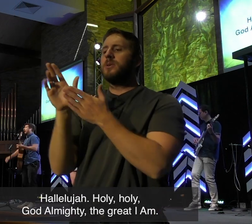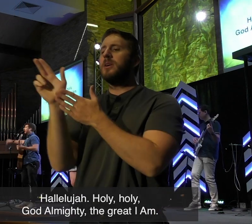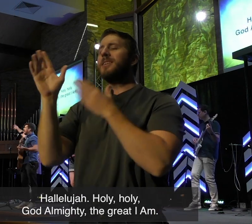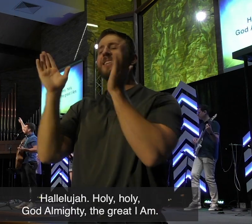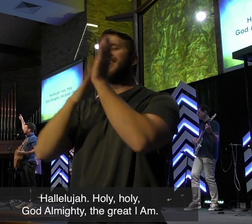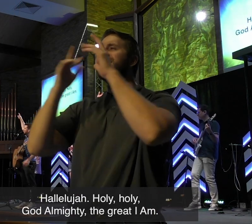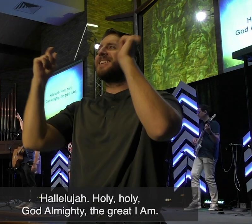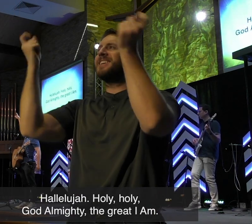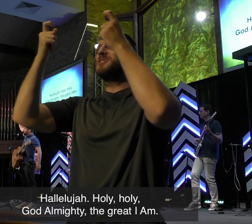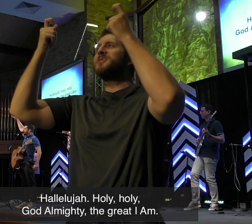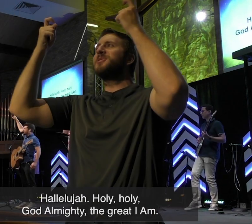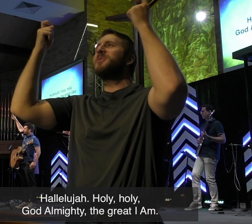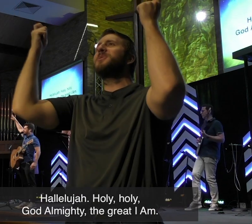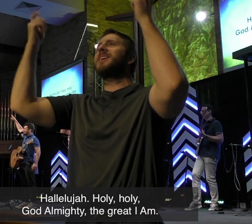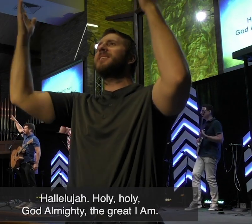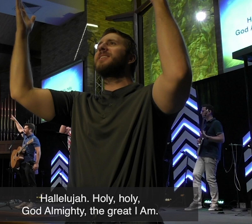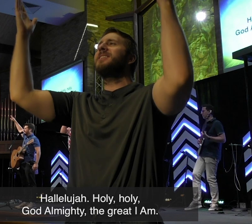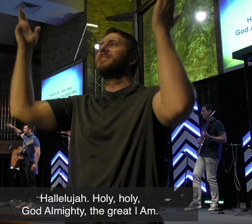am.